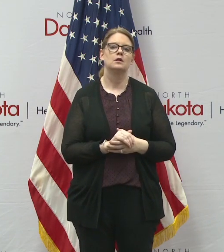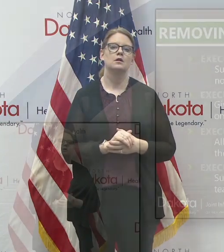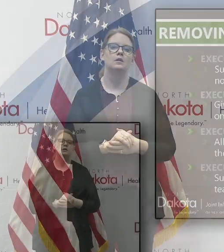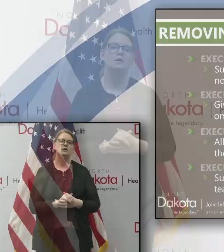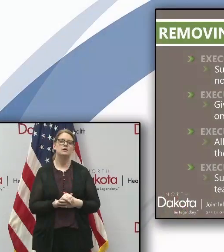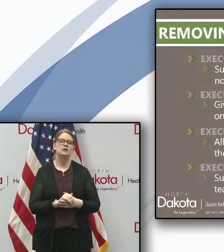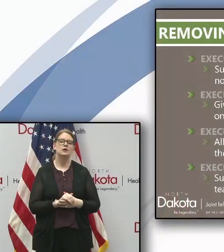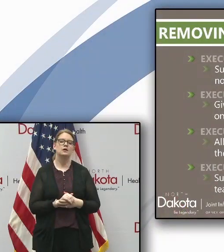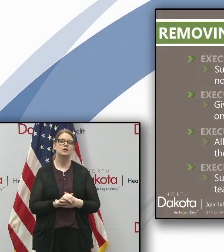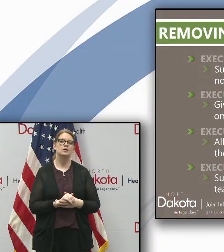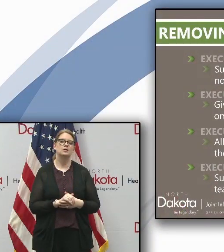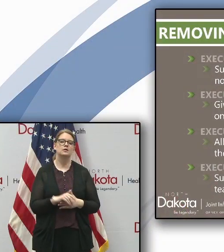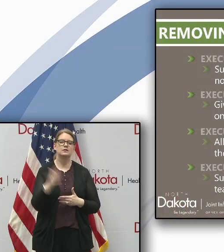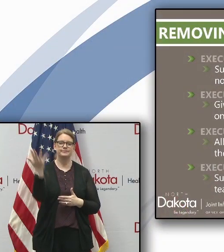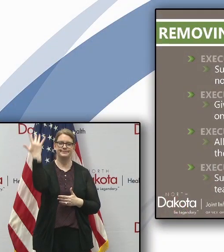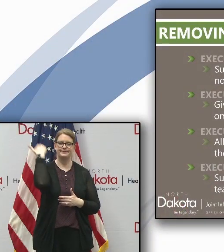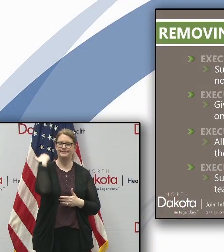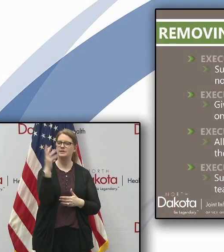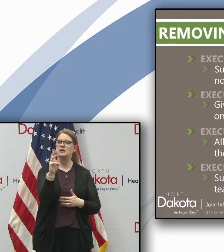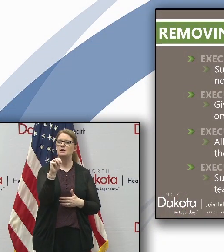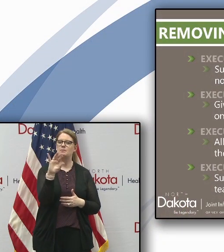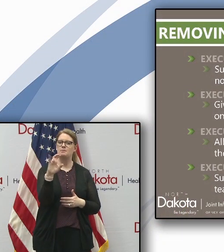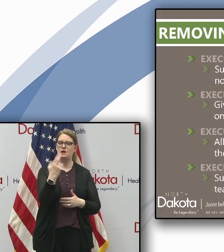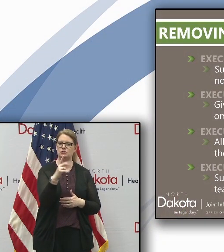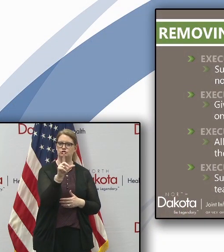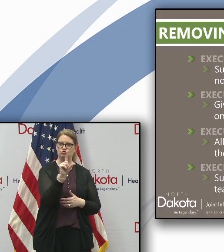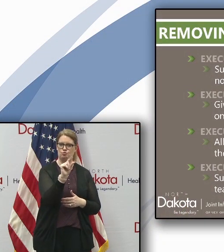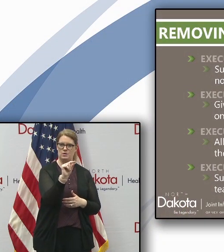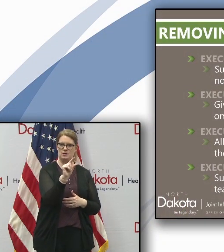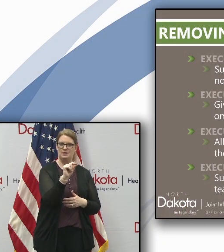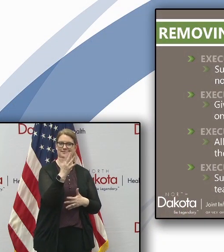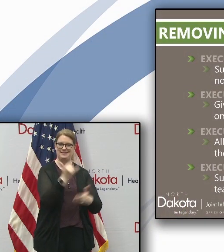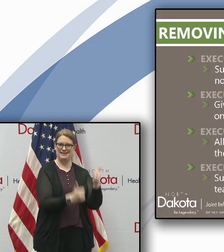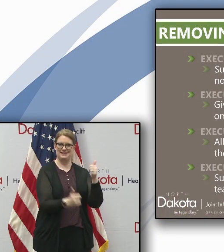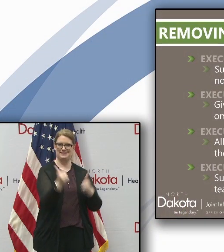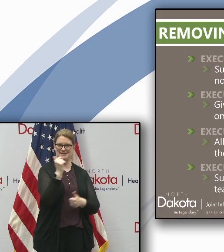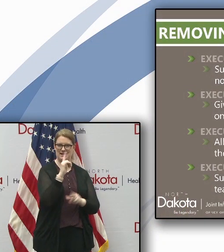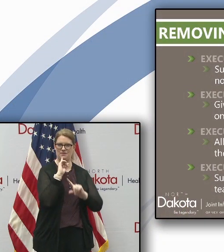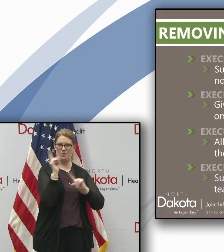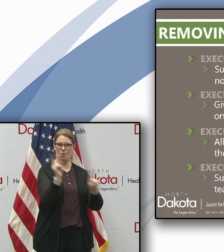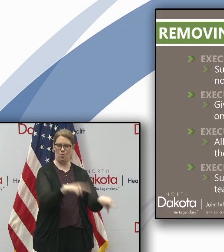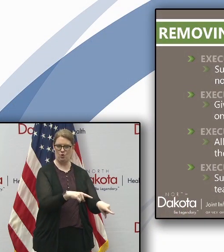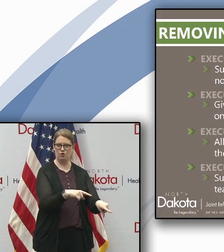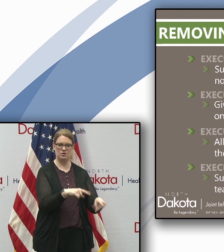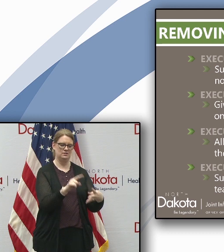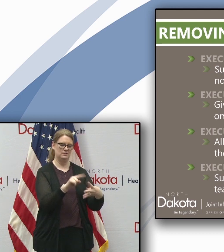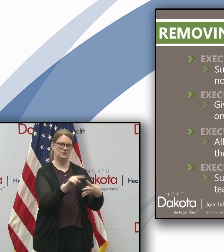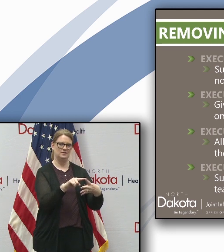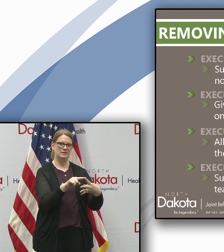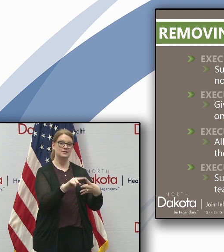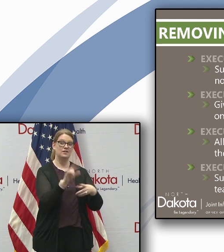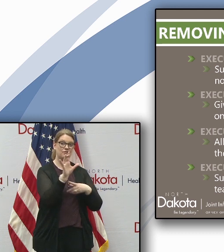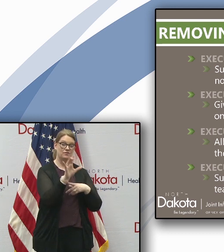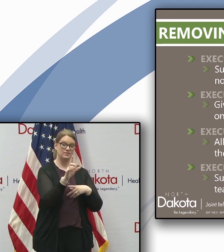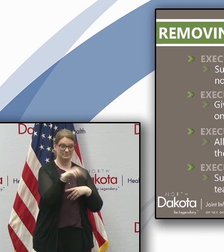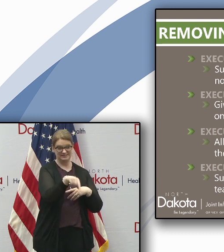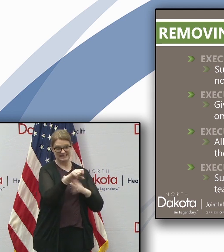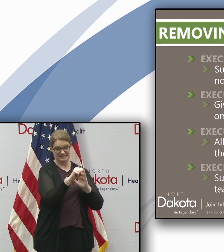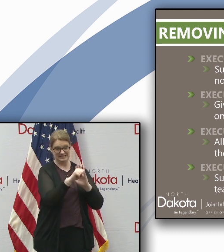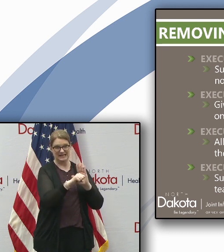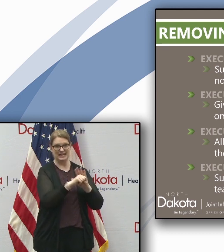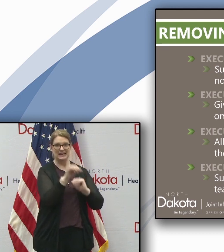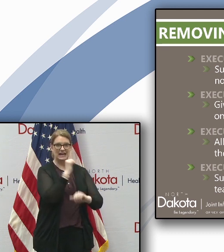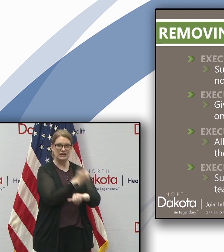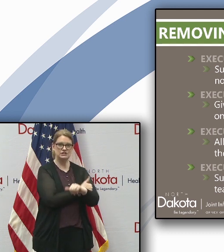As you might remember, back on March 20th, one of our executive orders was a order directing state agencies to identify state